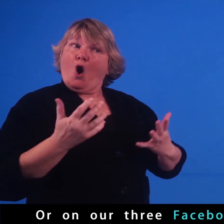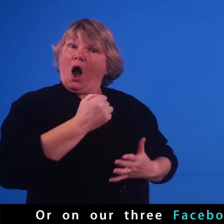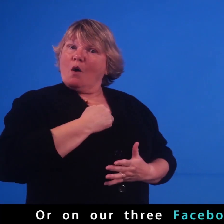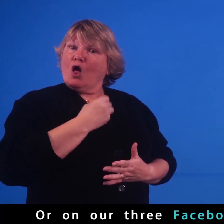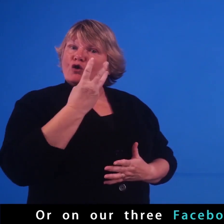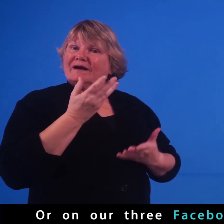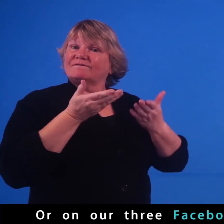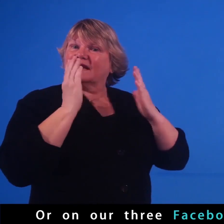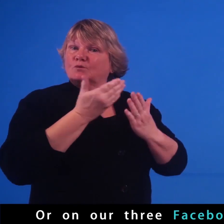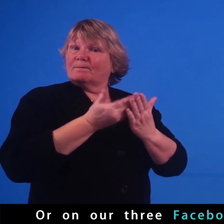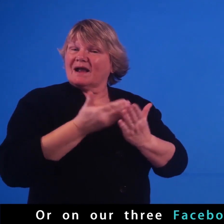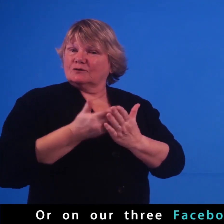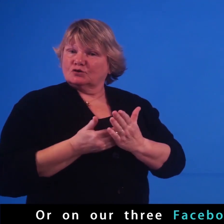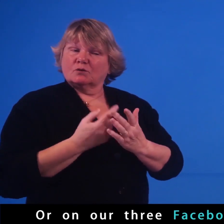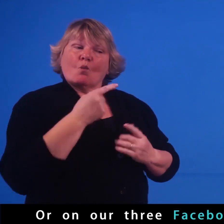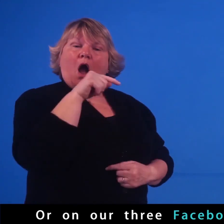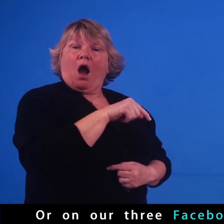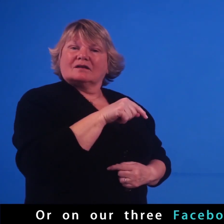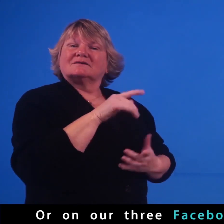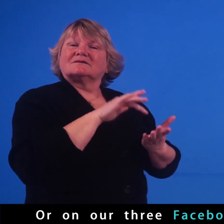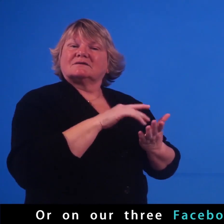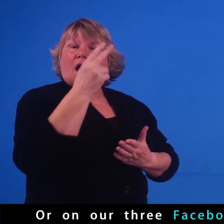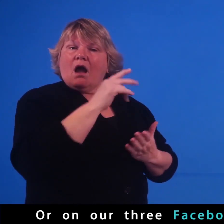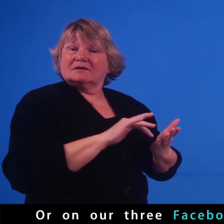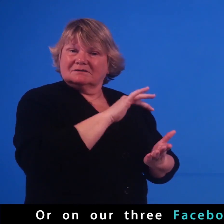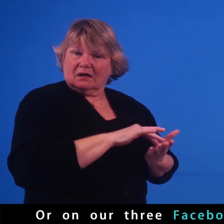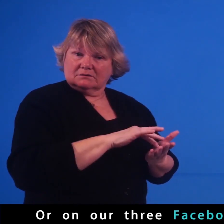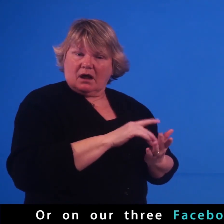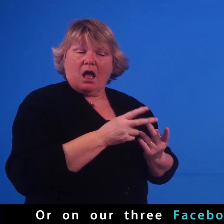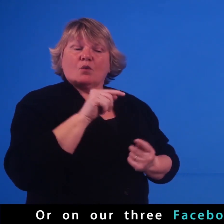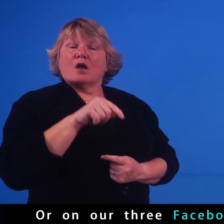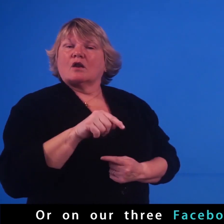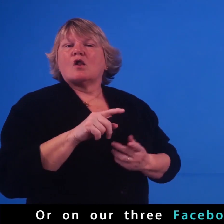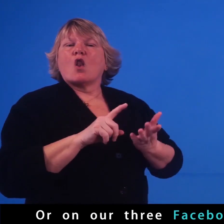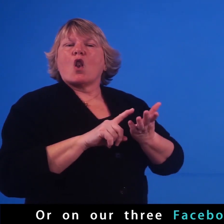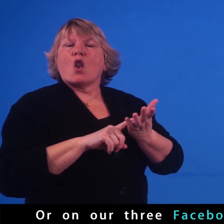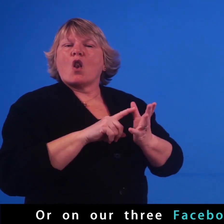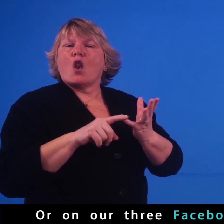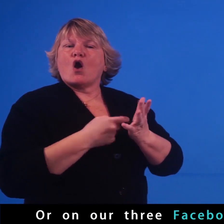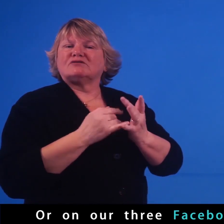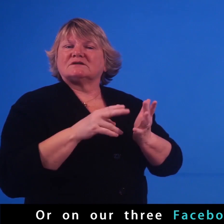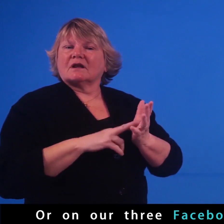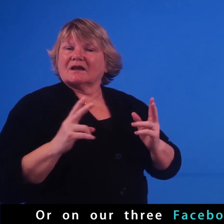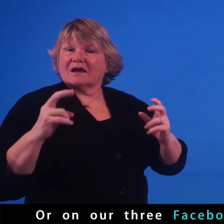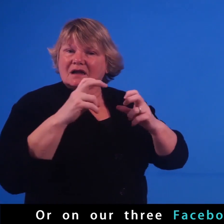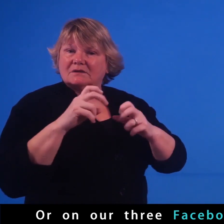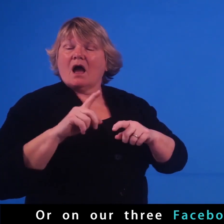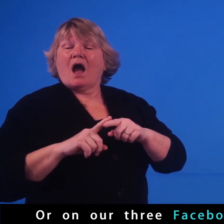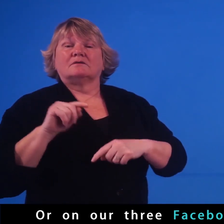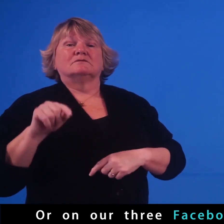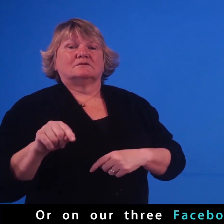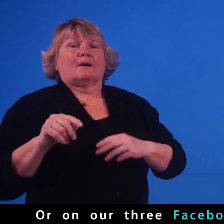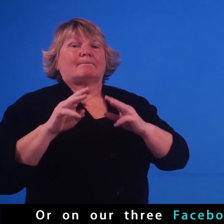or on our 3 Facebook pages, City Arts Centre, Lauriston Castle,